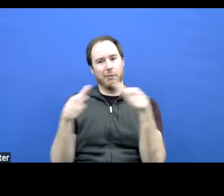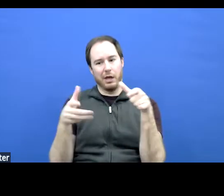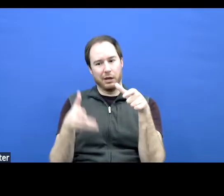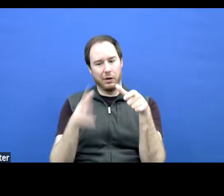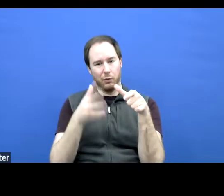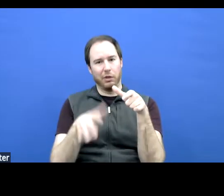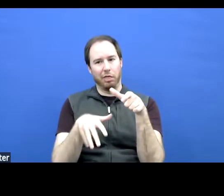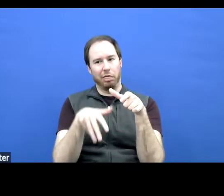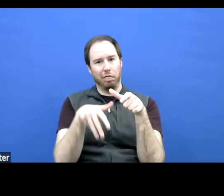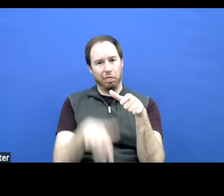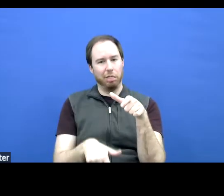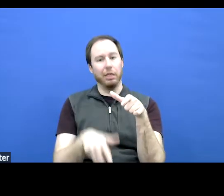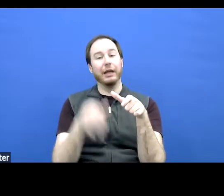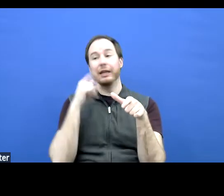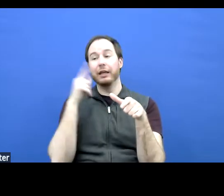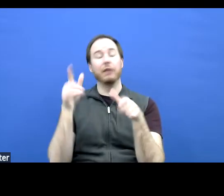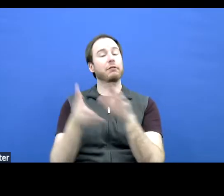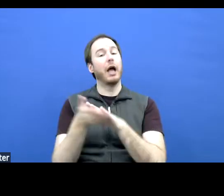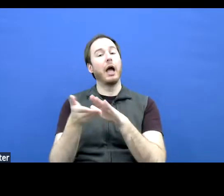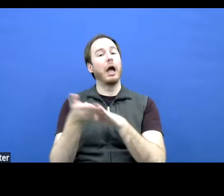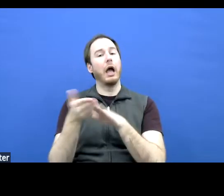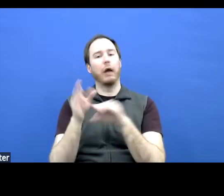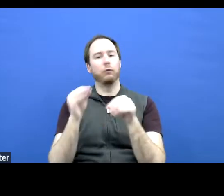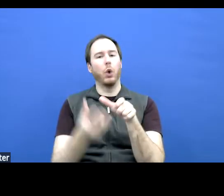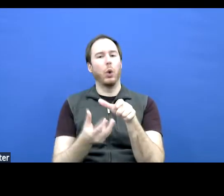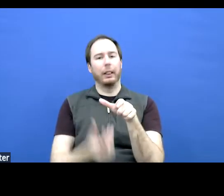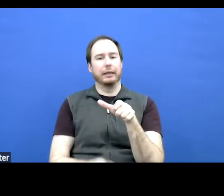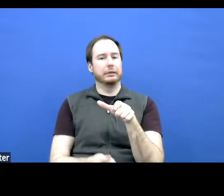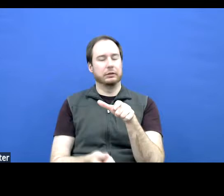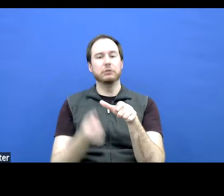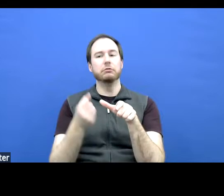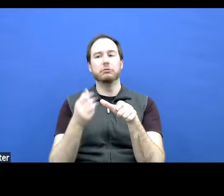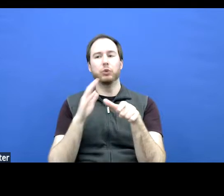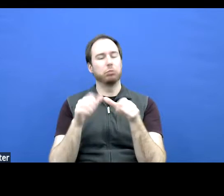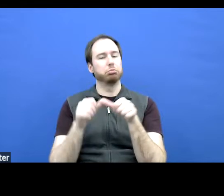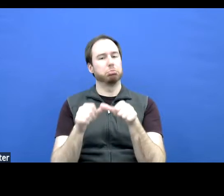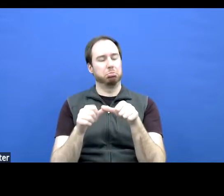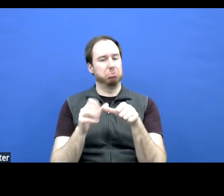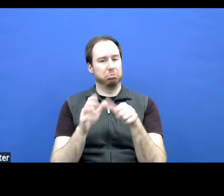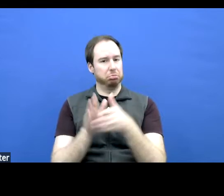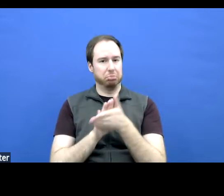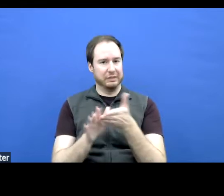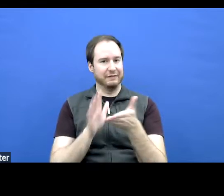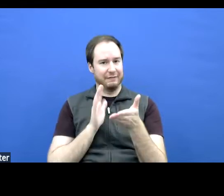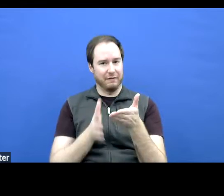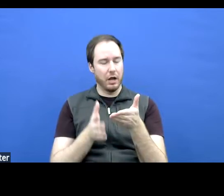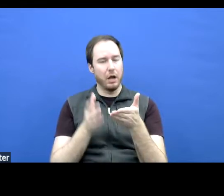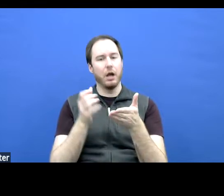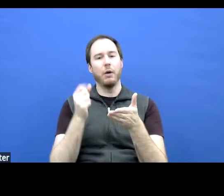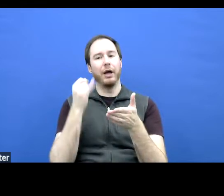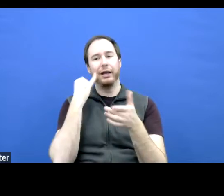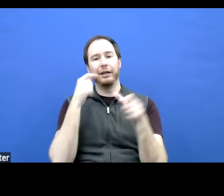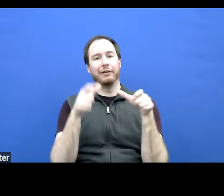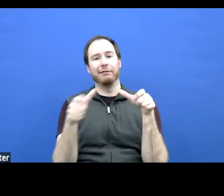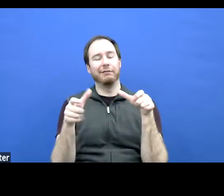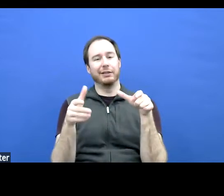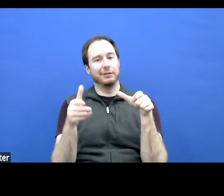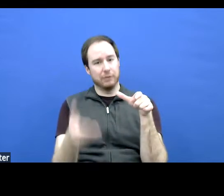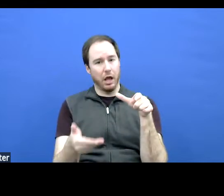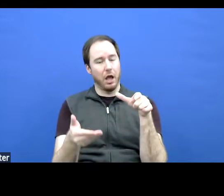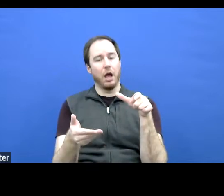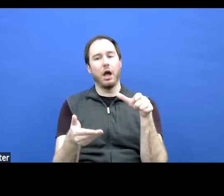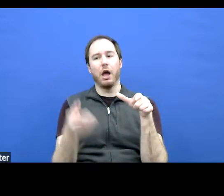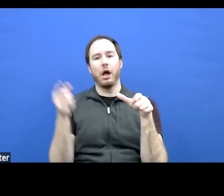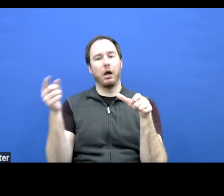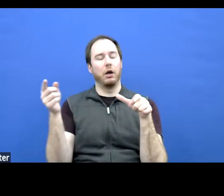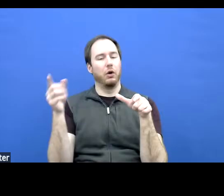active, nothing leaches into the soil. And when it's active, if one of their panels dies,